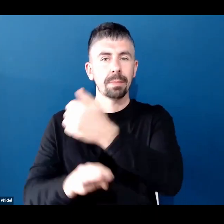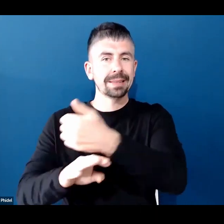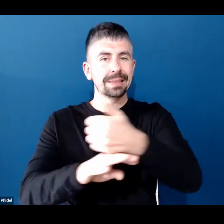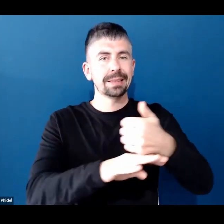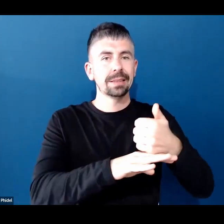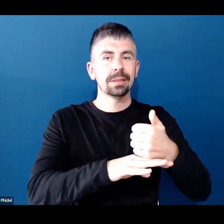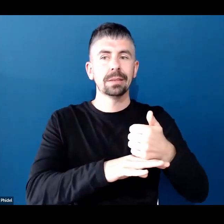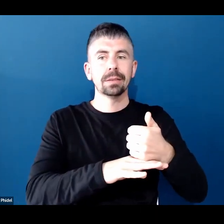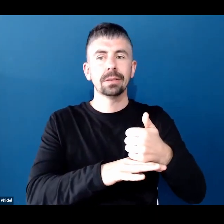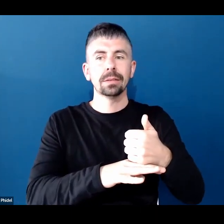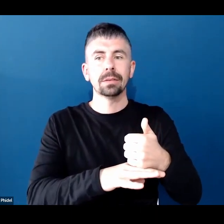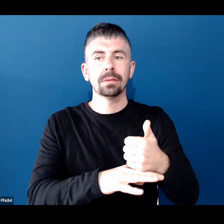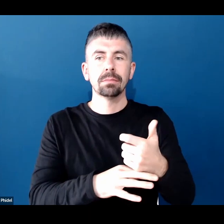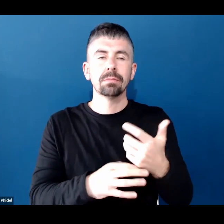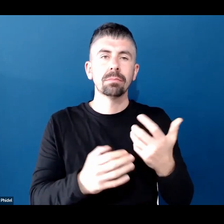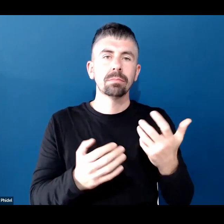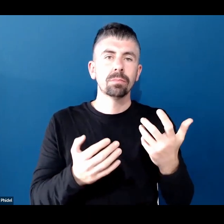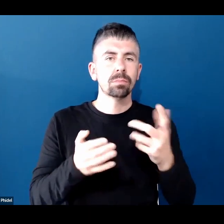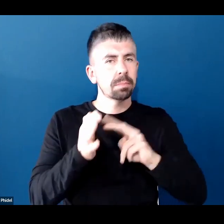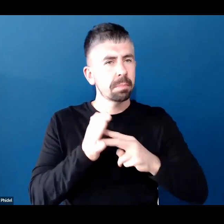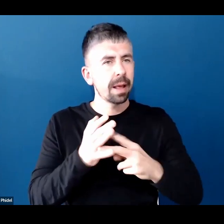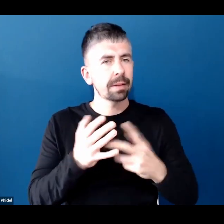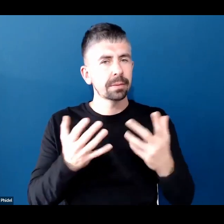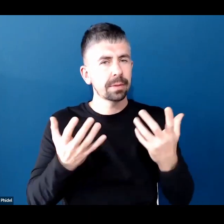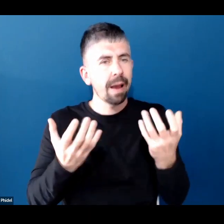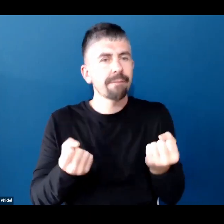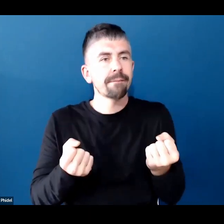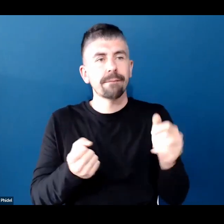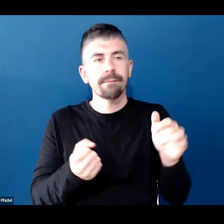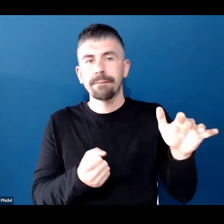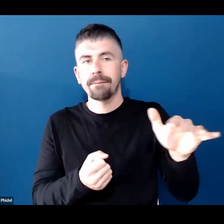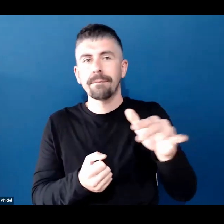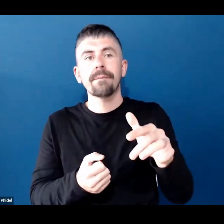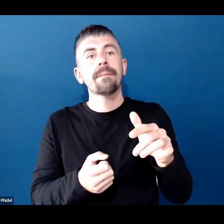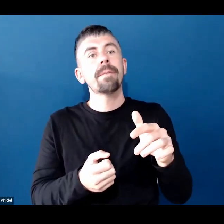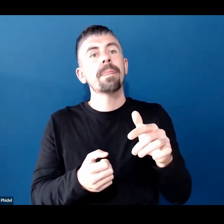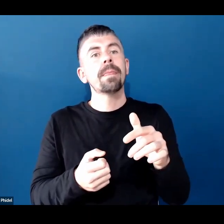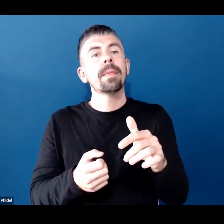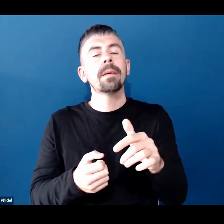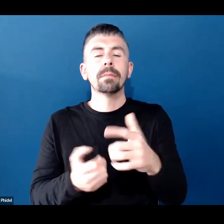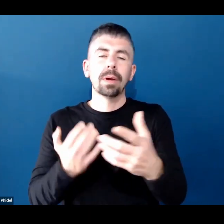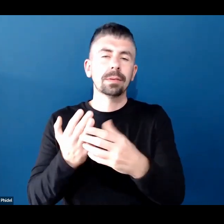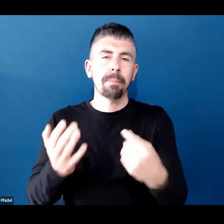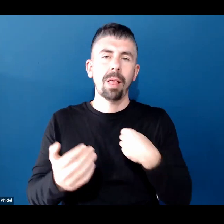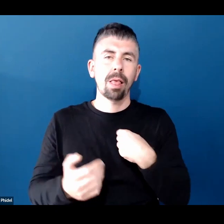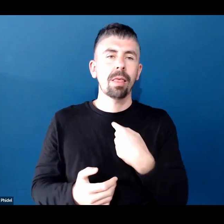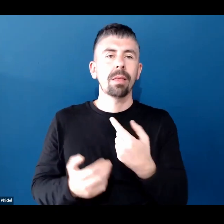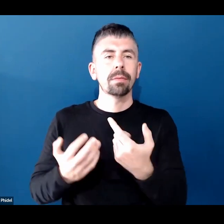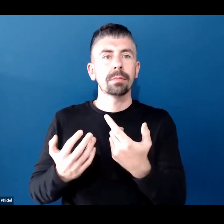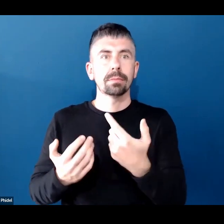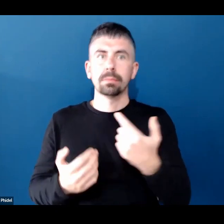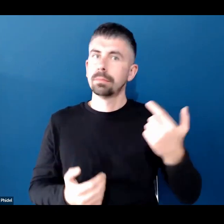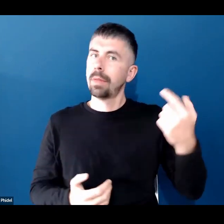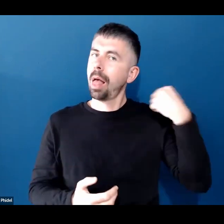there's general water plans. And I've been looking at what happens when you have water scarcity. So last summer we've had massive water